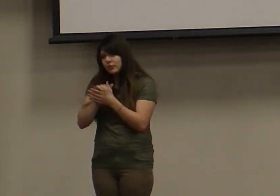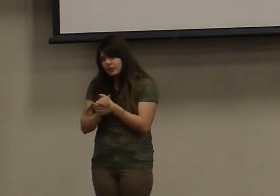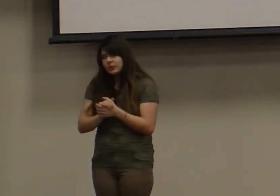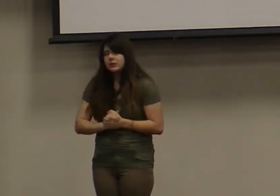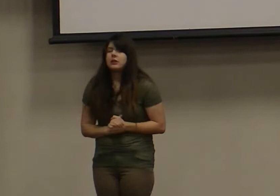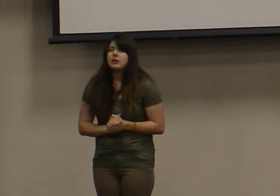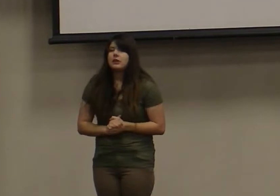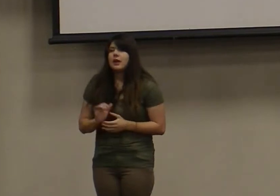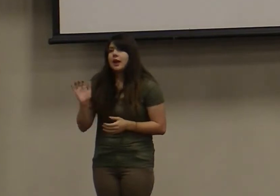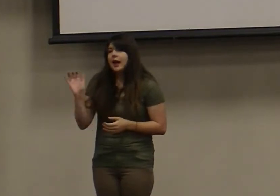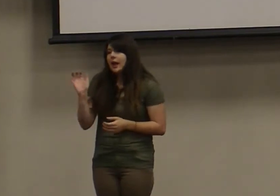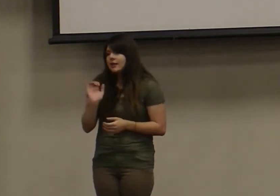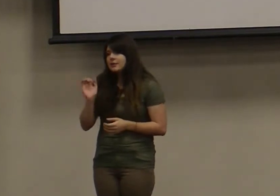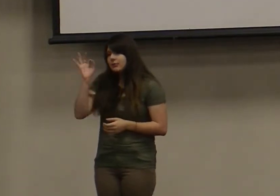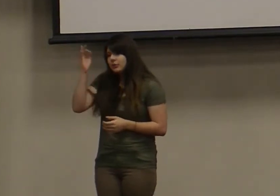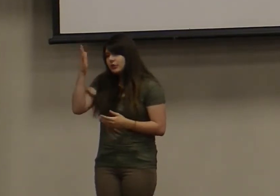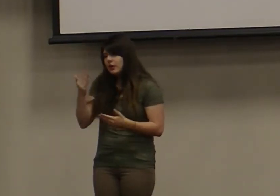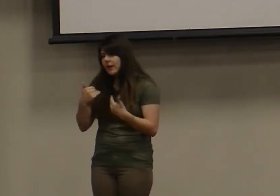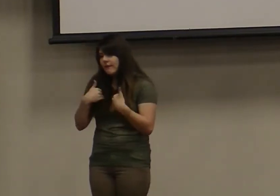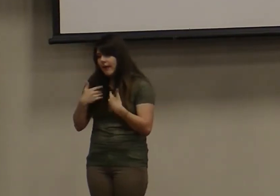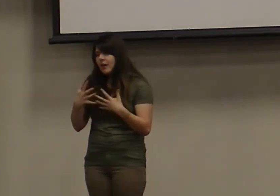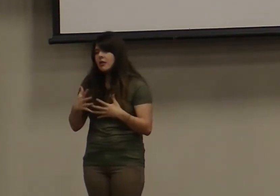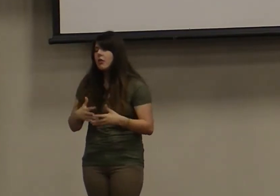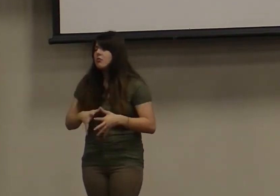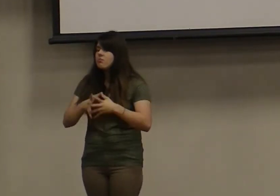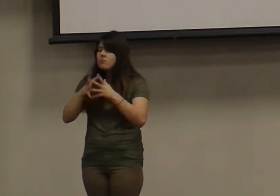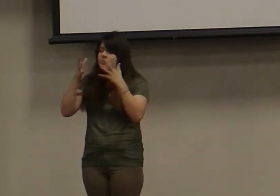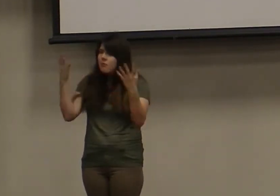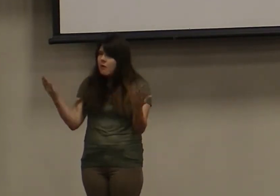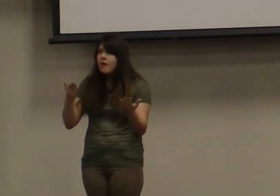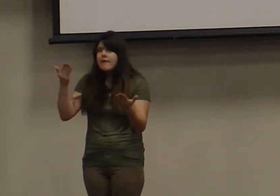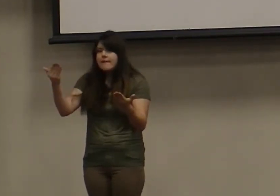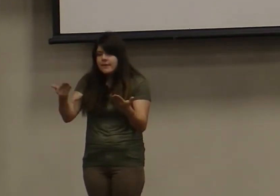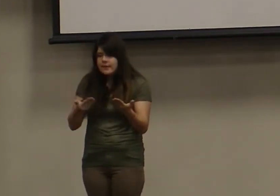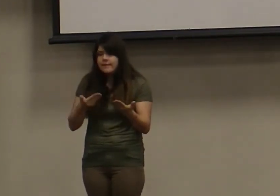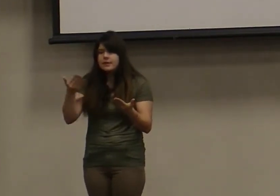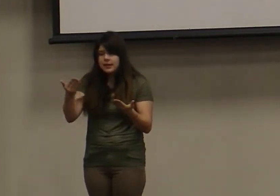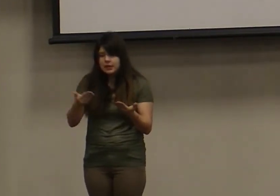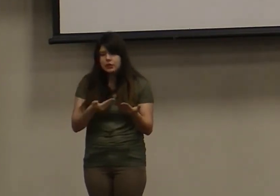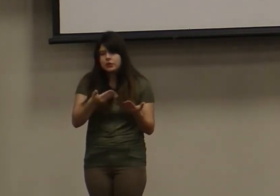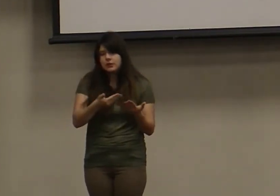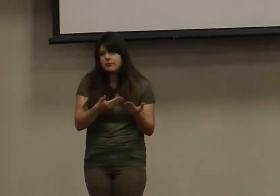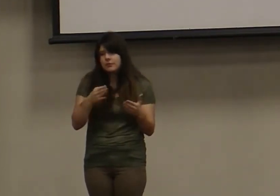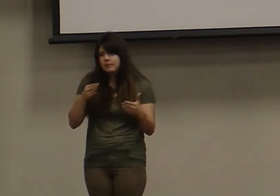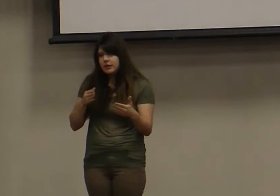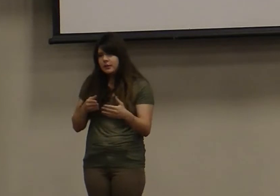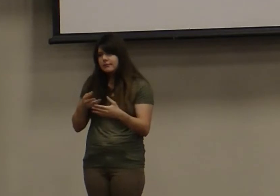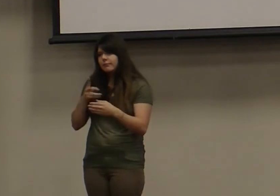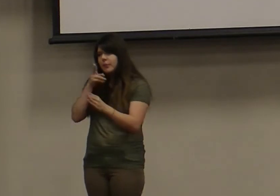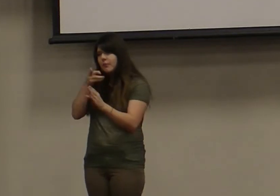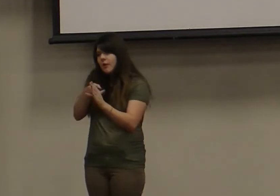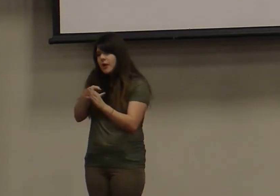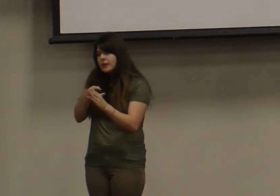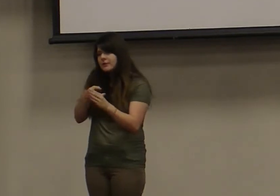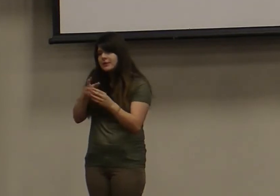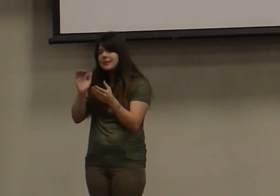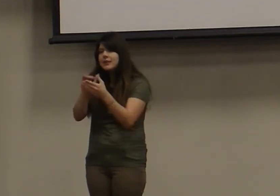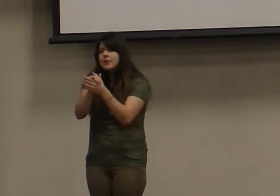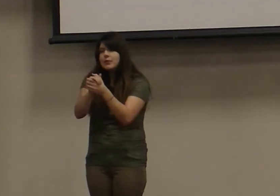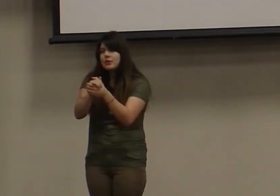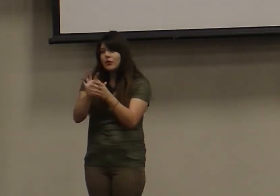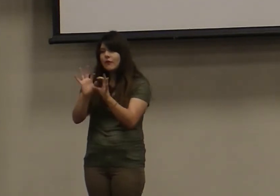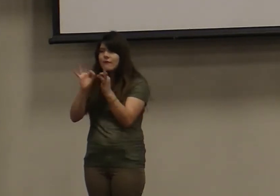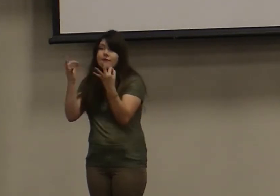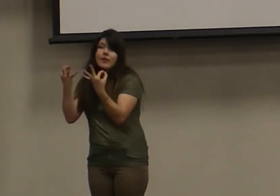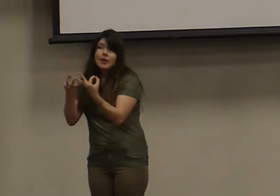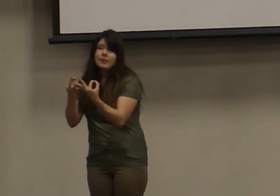As a preacher, I've had an awful lot of invitations to be a part of celebrations, family